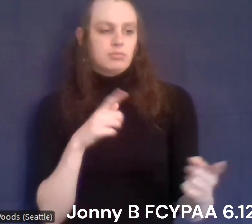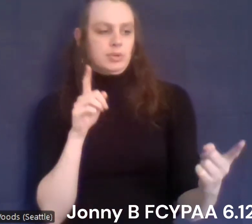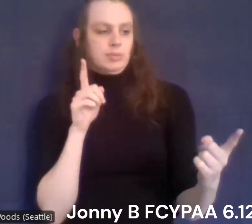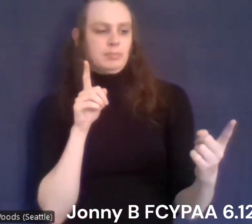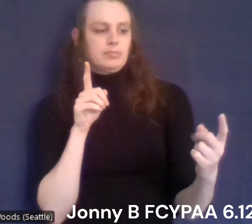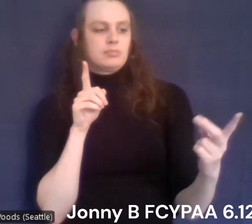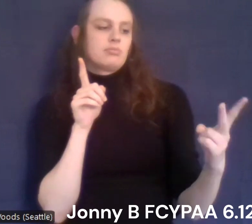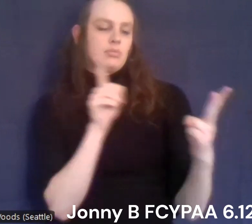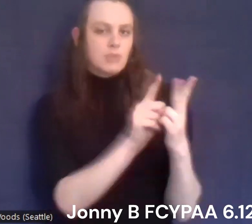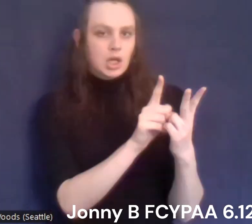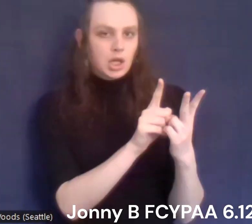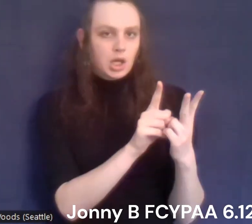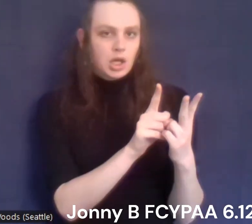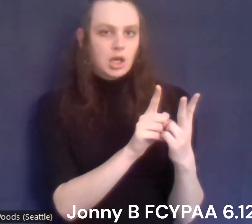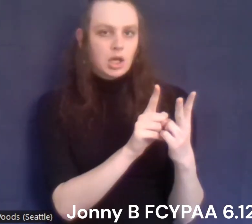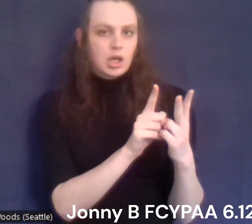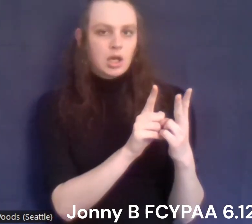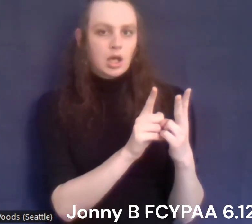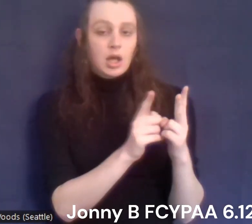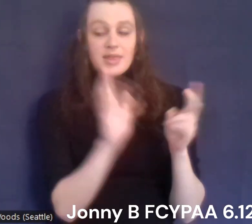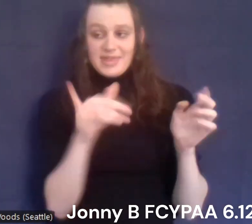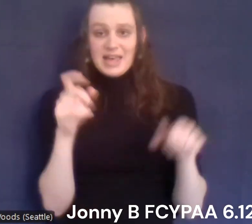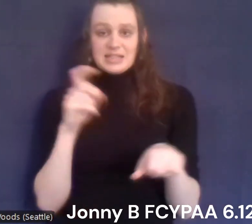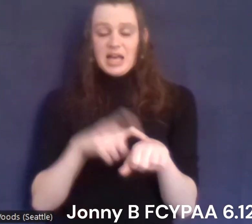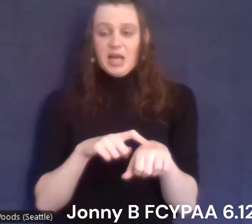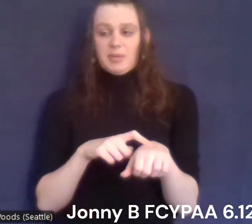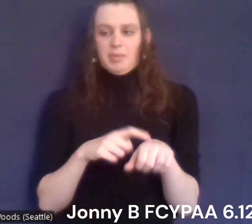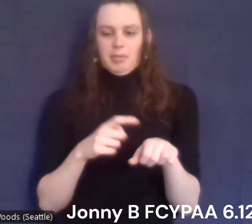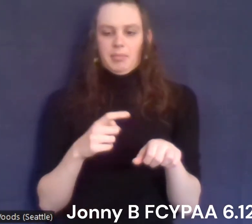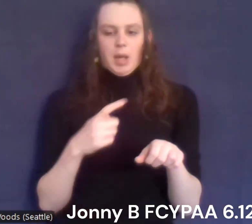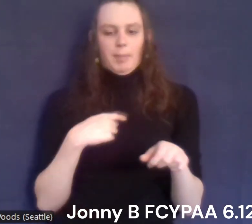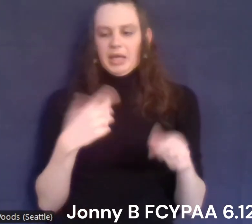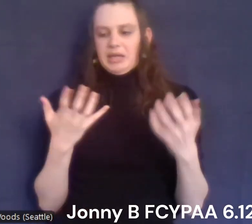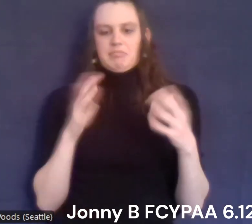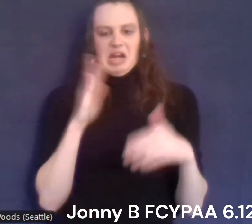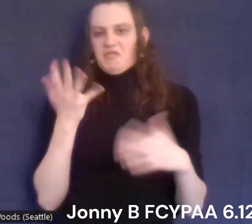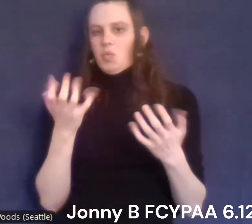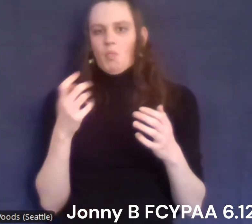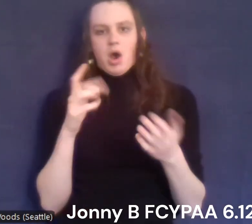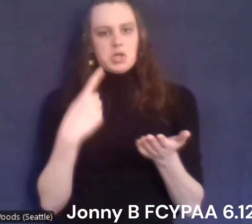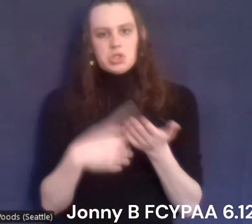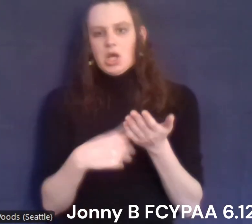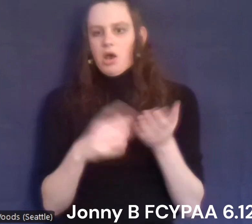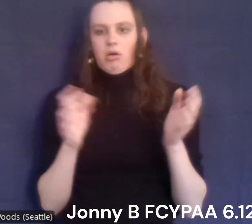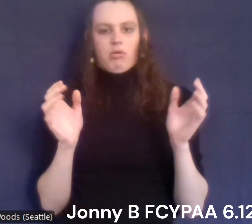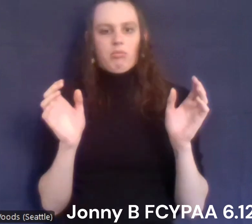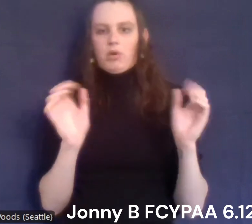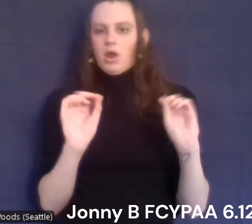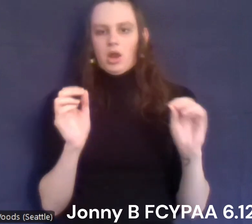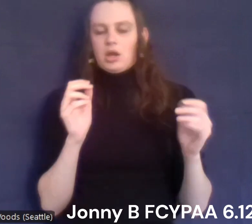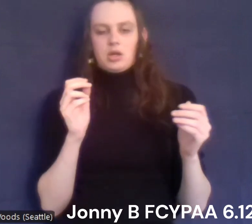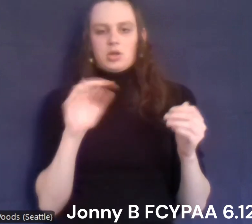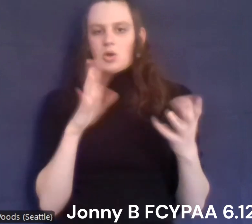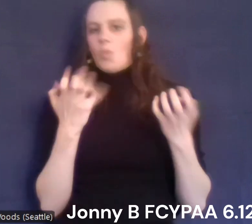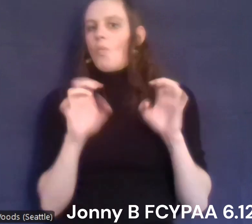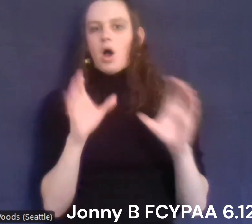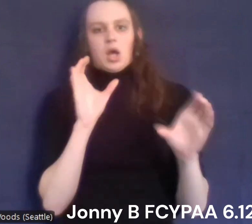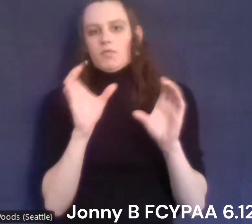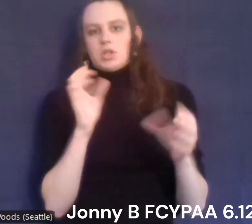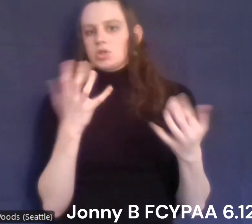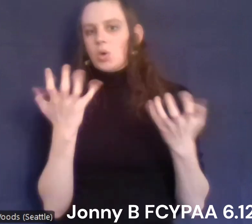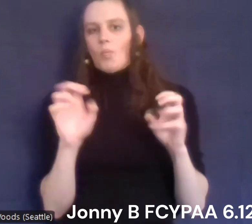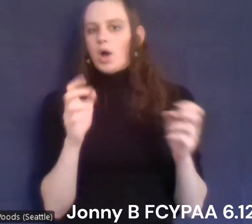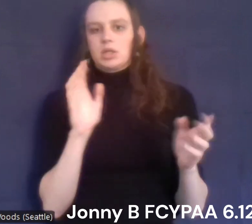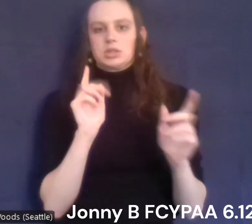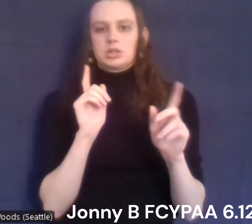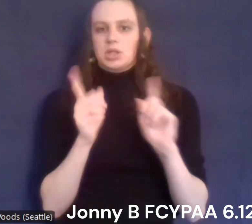at that time. Like I was a recluse. Didn't want to talk to anybody. I was just so consumed in like self pity with myself